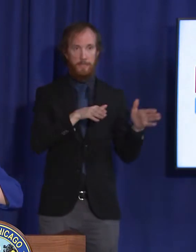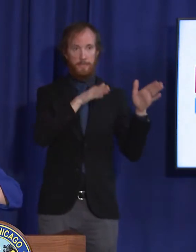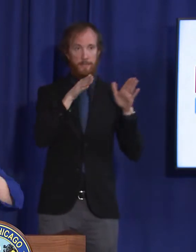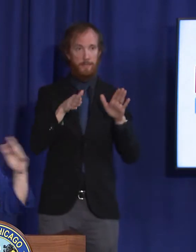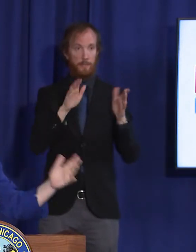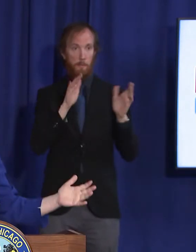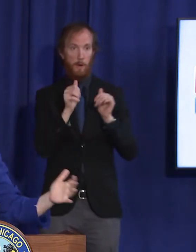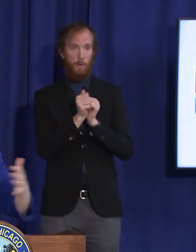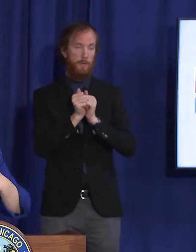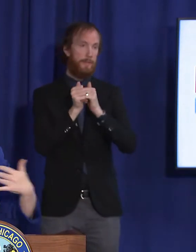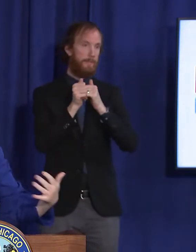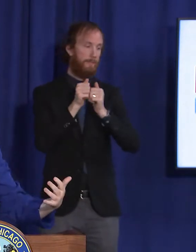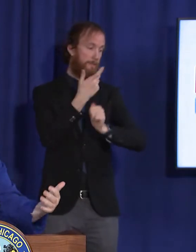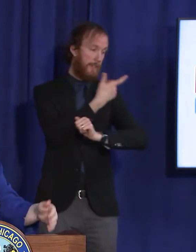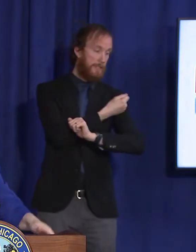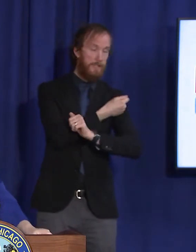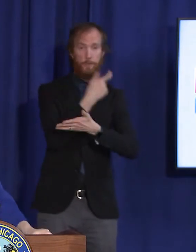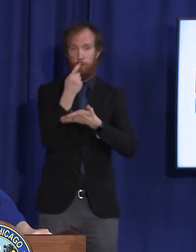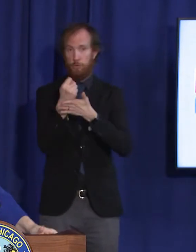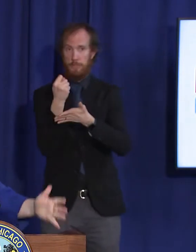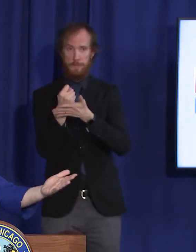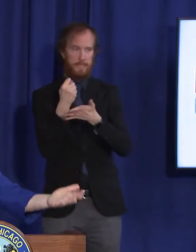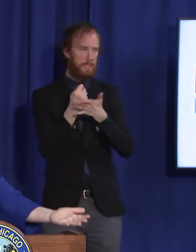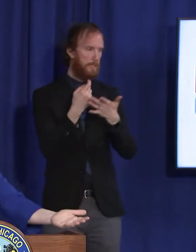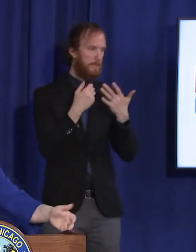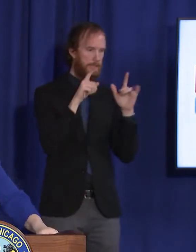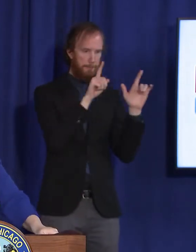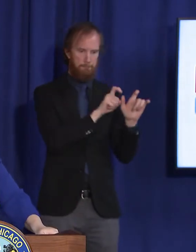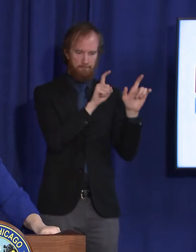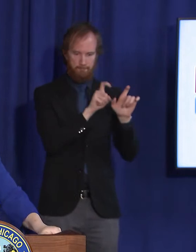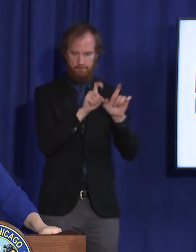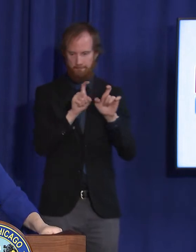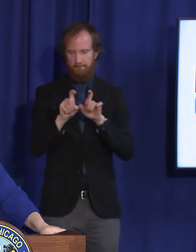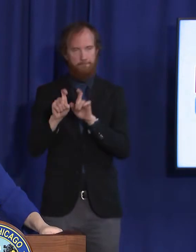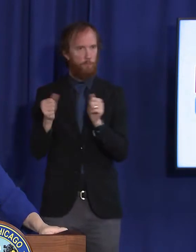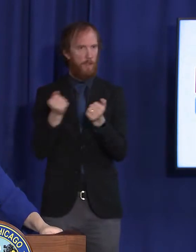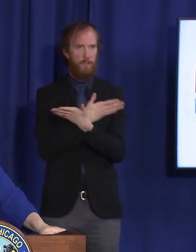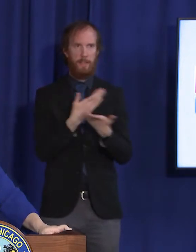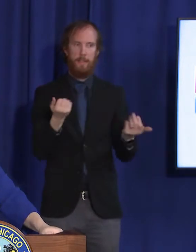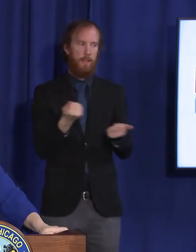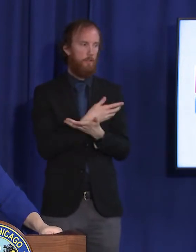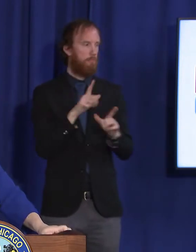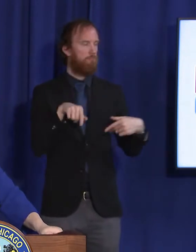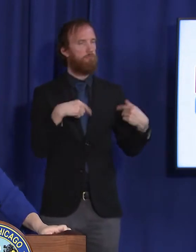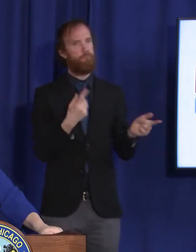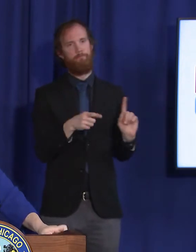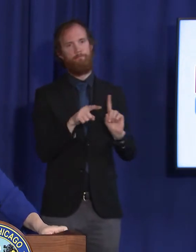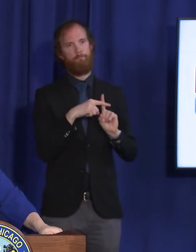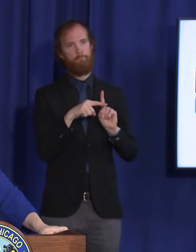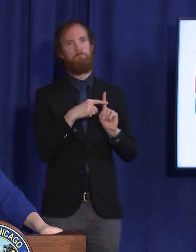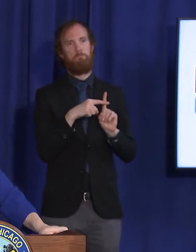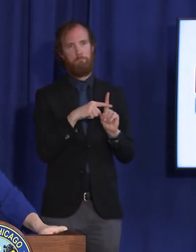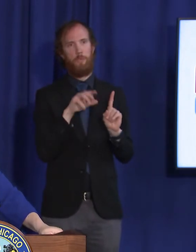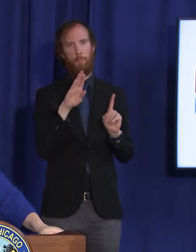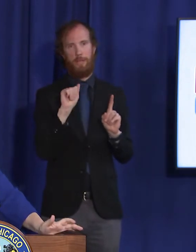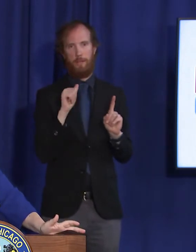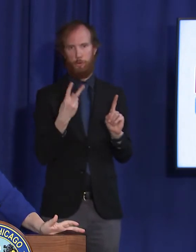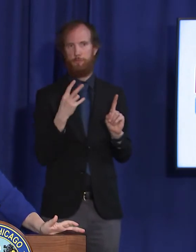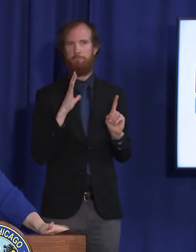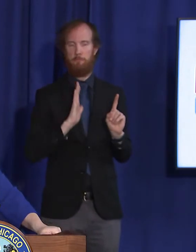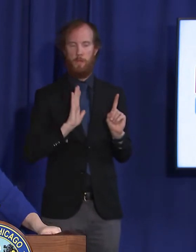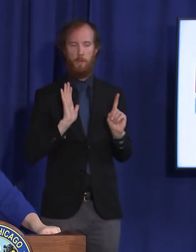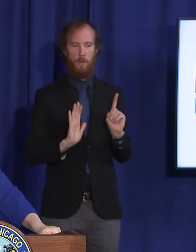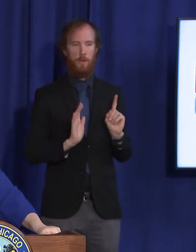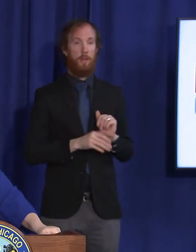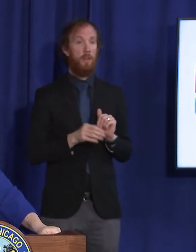treatments, making sure the tests continue to detect it. That has all been good news on BA2. You'll recall with Omicron,